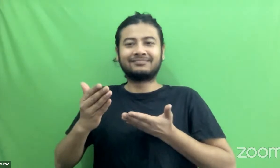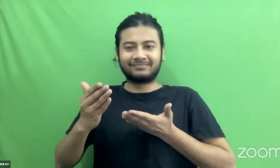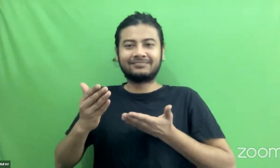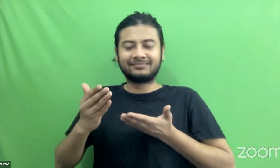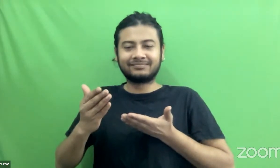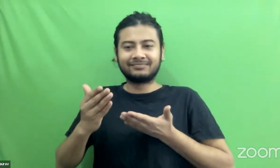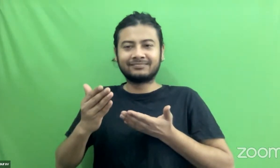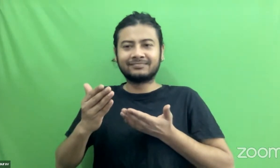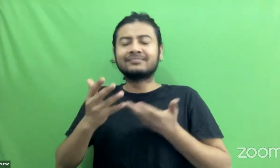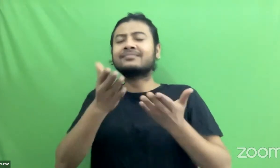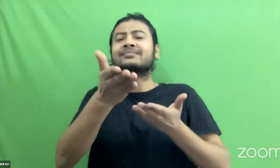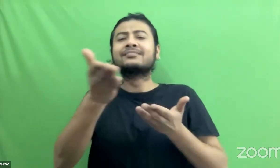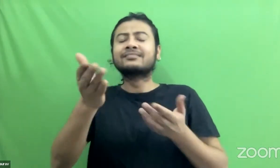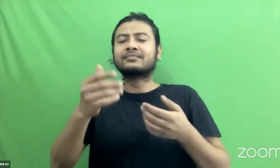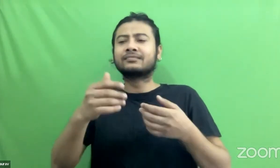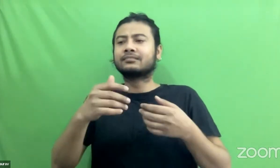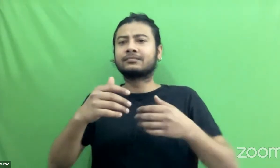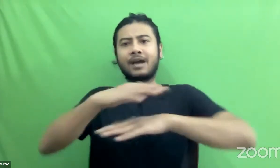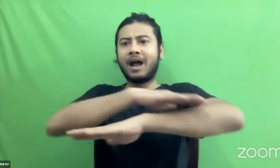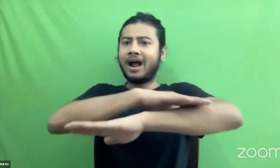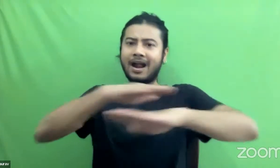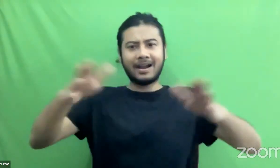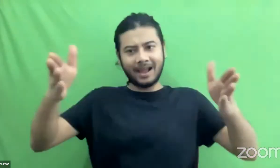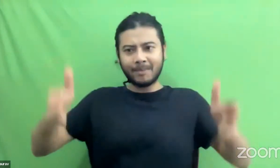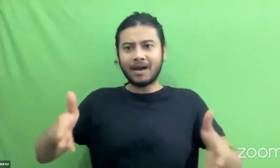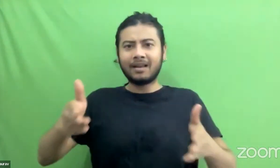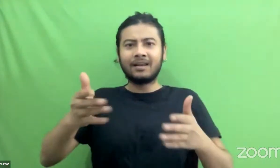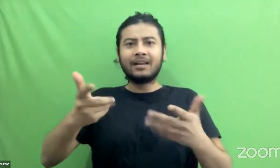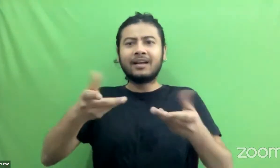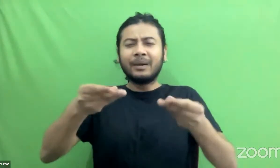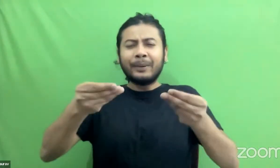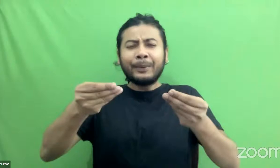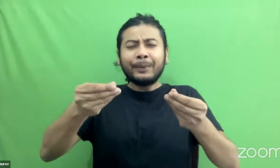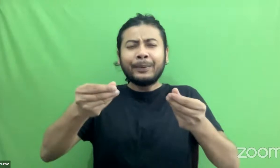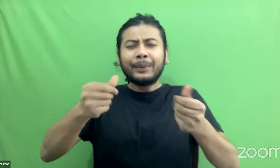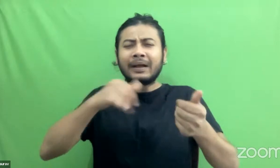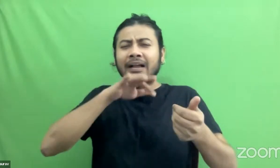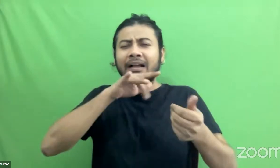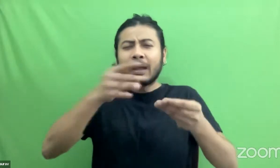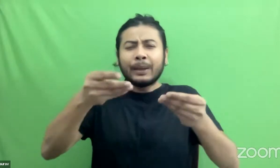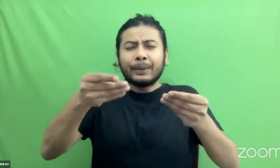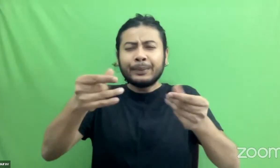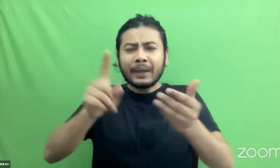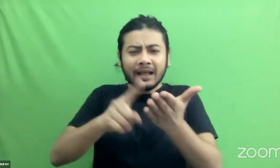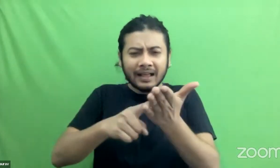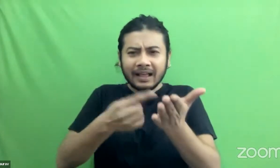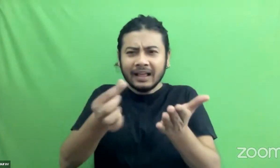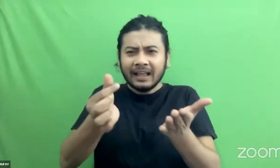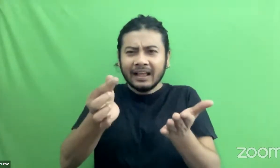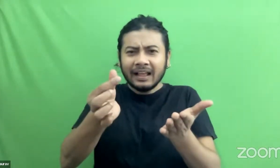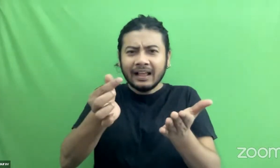dust. It cleanses the, all that dirt which is lying in our heart of previous sins, and it makes us